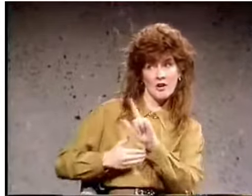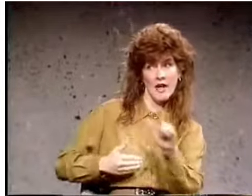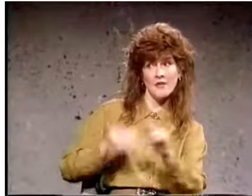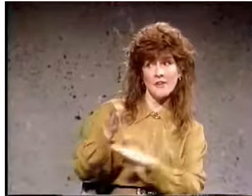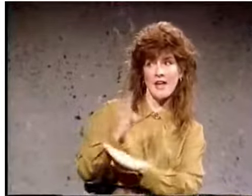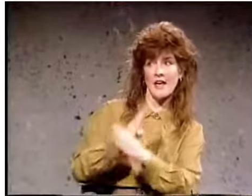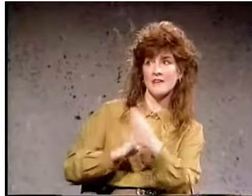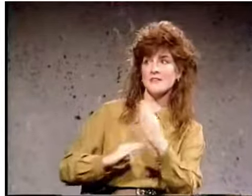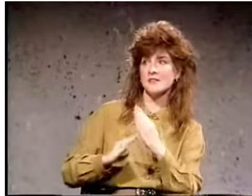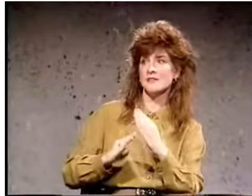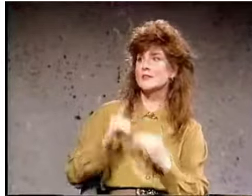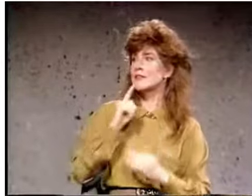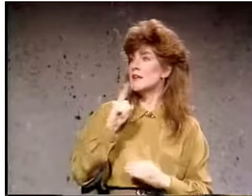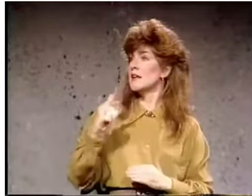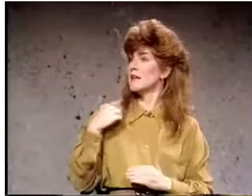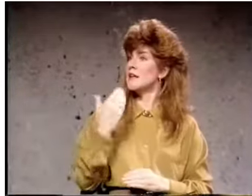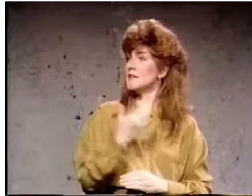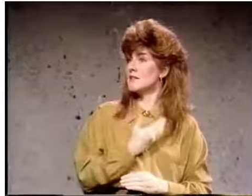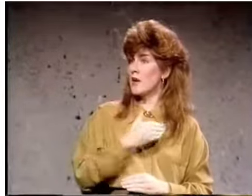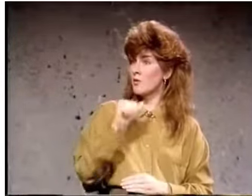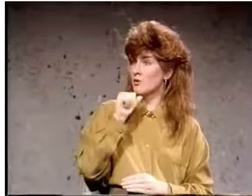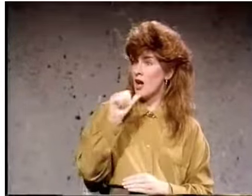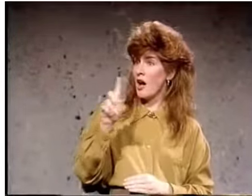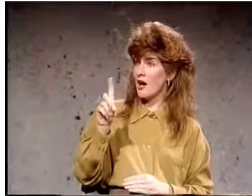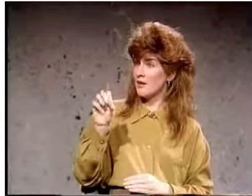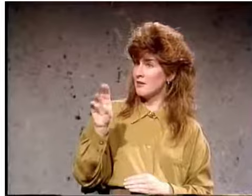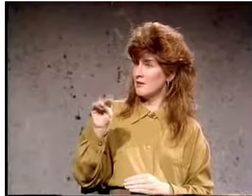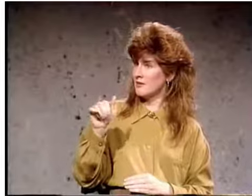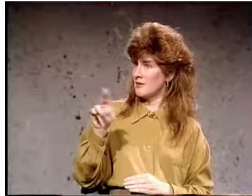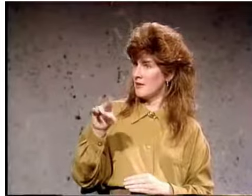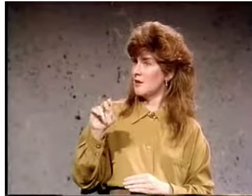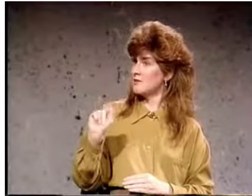And our right and our left hand